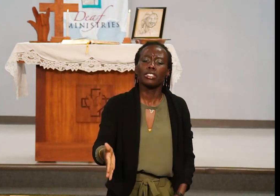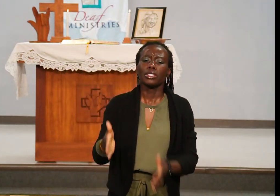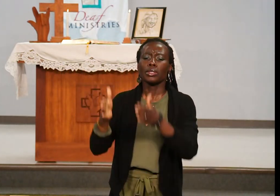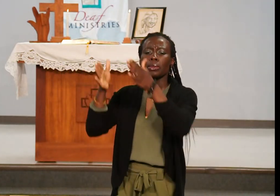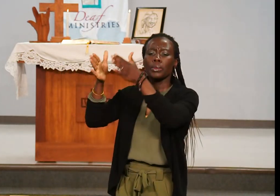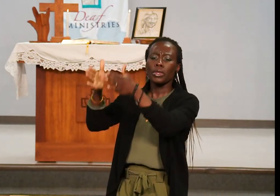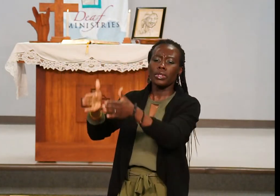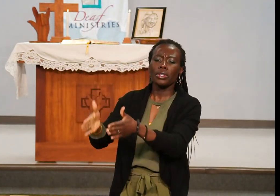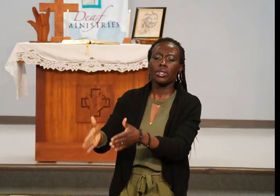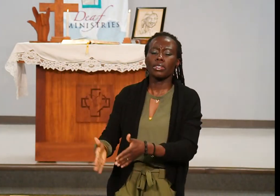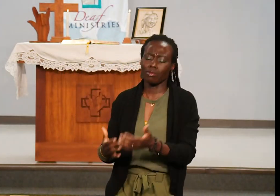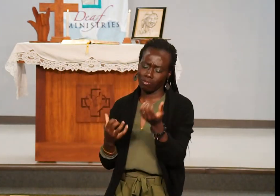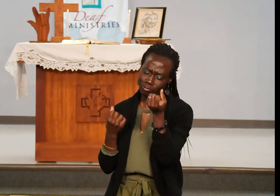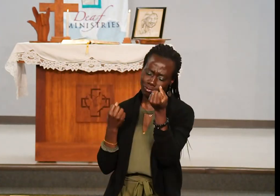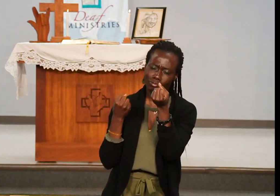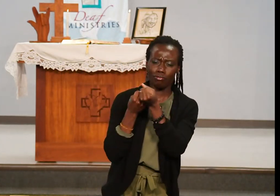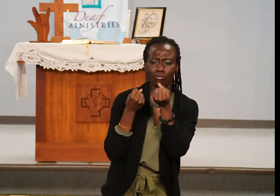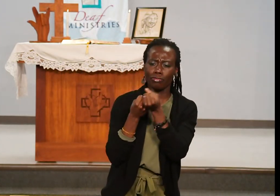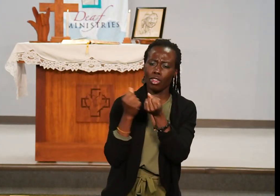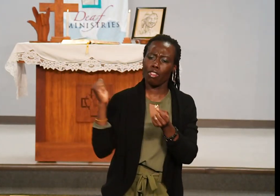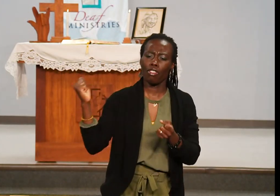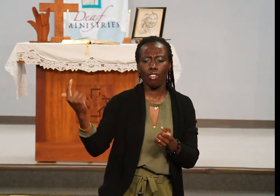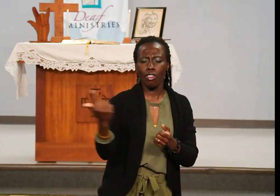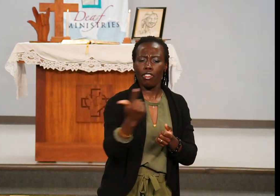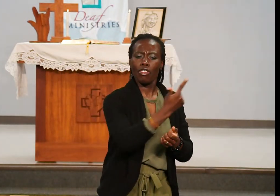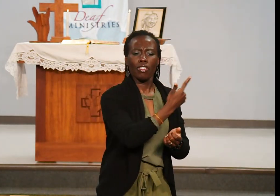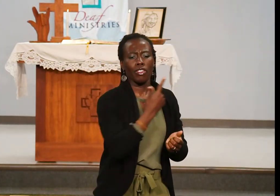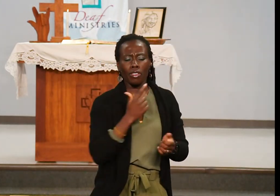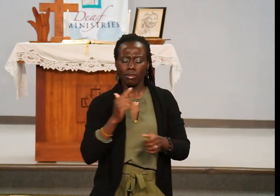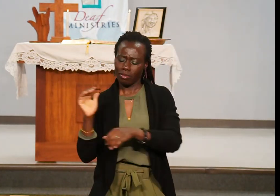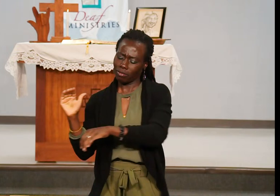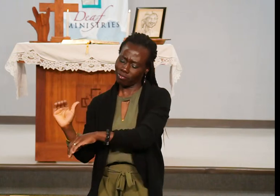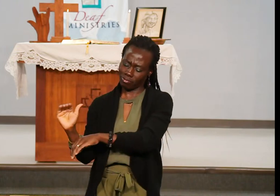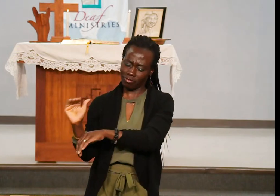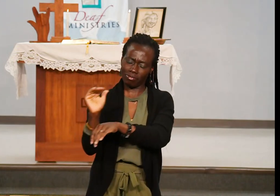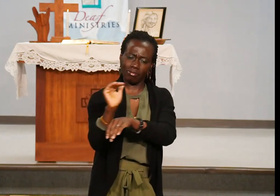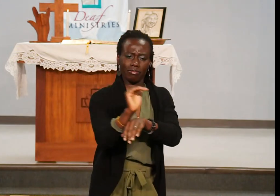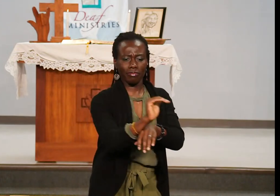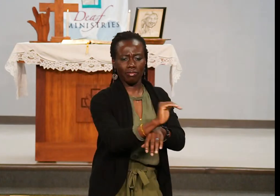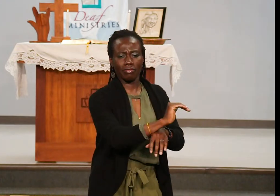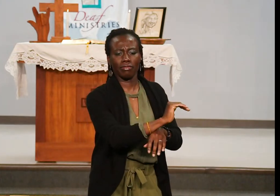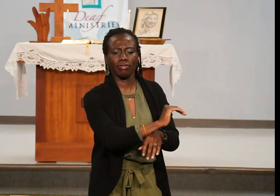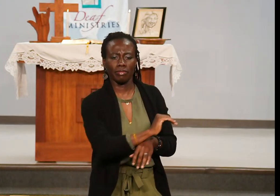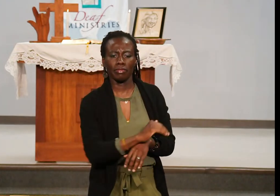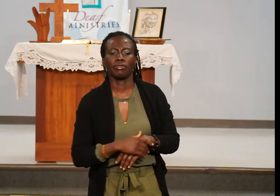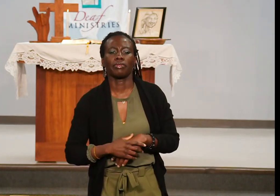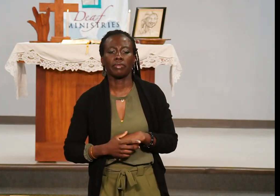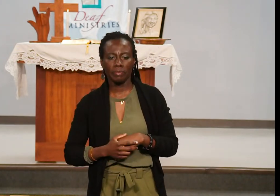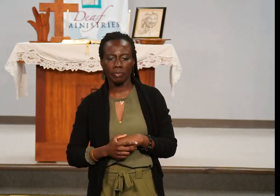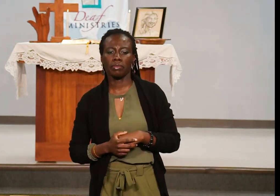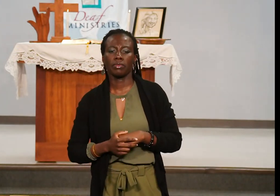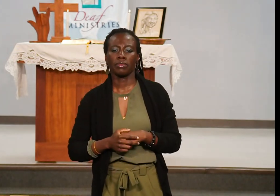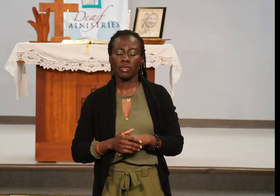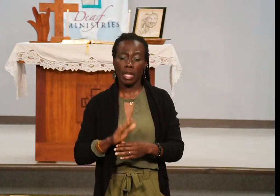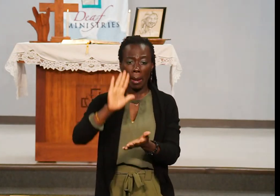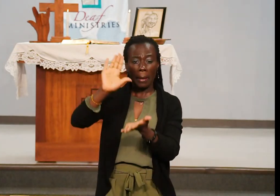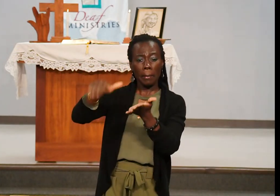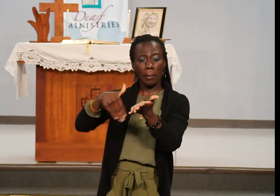I will be there to make your verses rhyme from dusk till rising